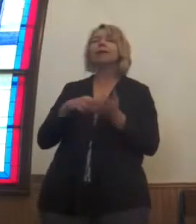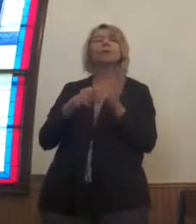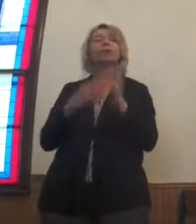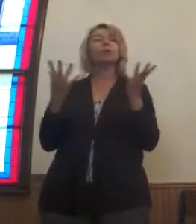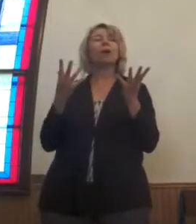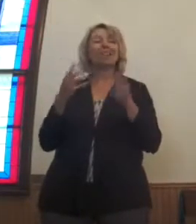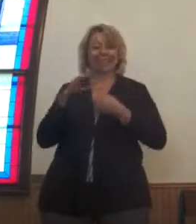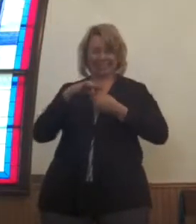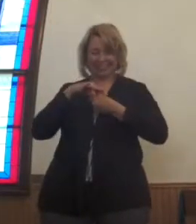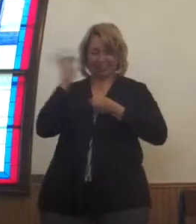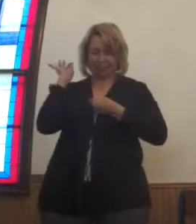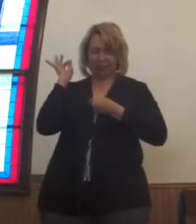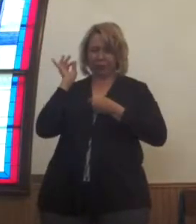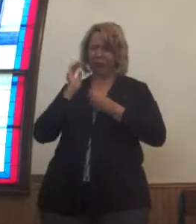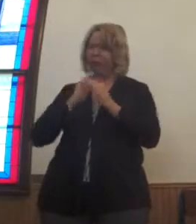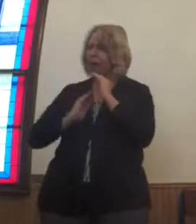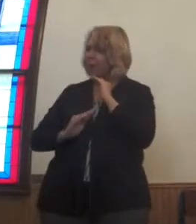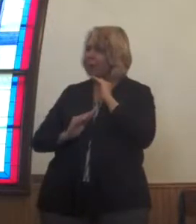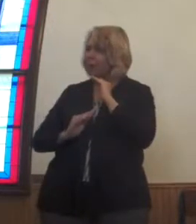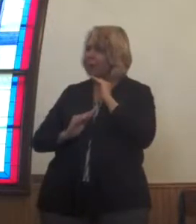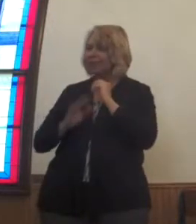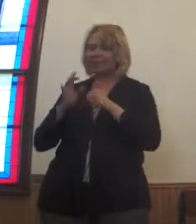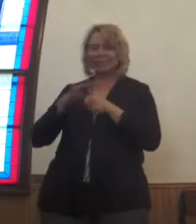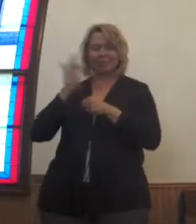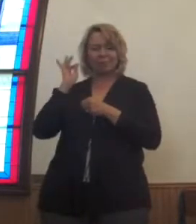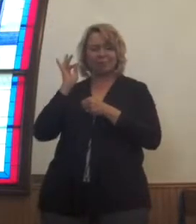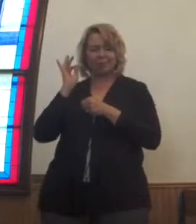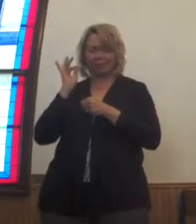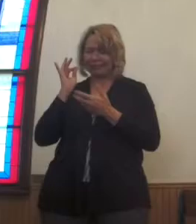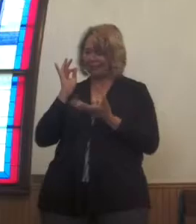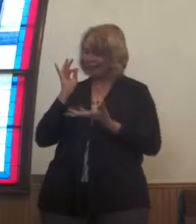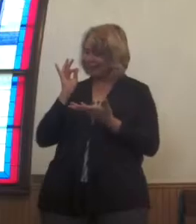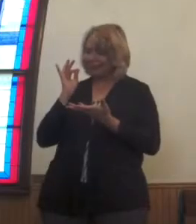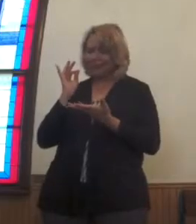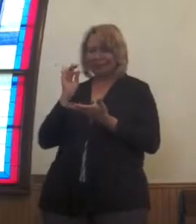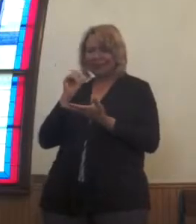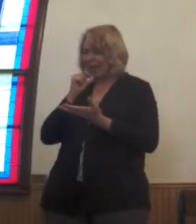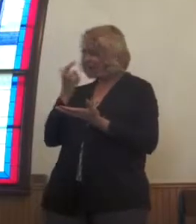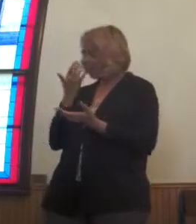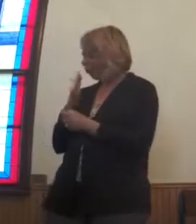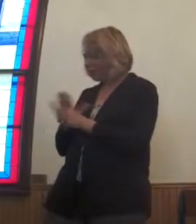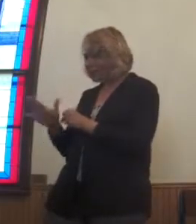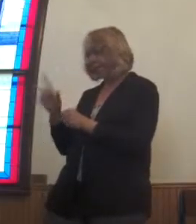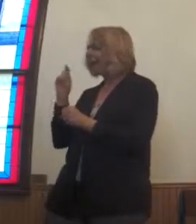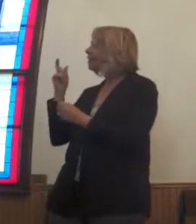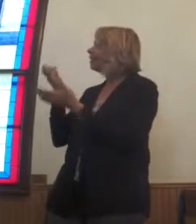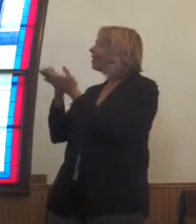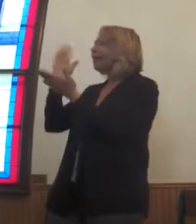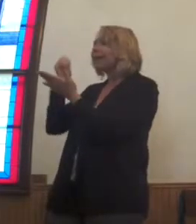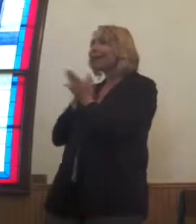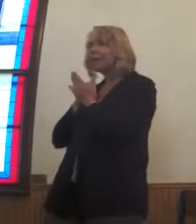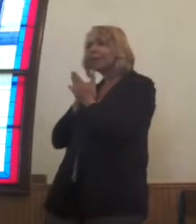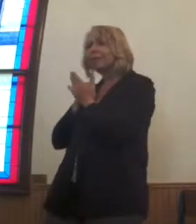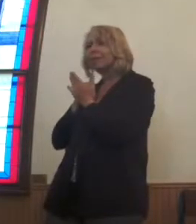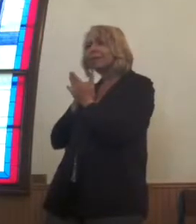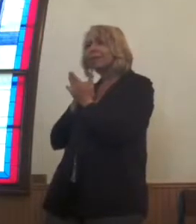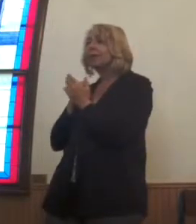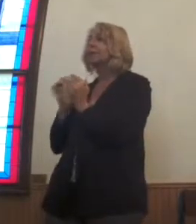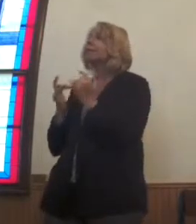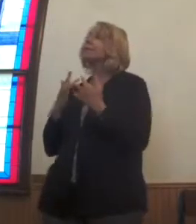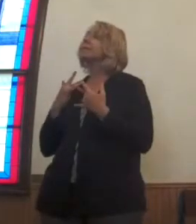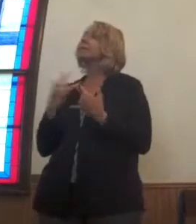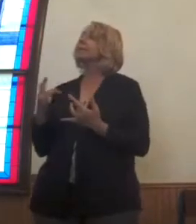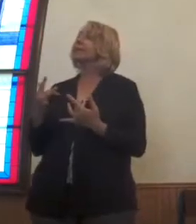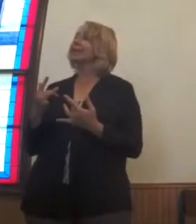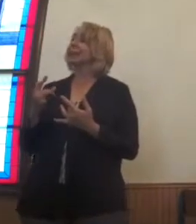in spirit, or the humble in spirit. When we are humble in our spirit, we usually are humble in the